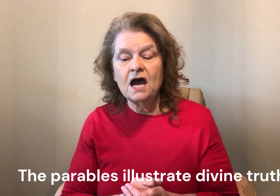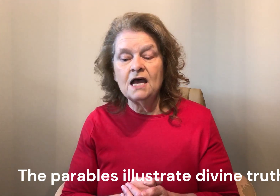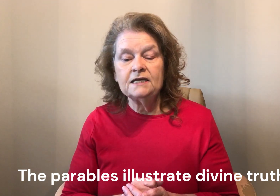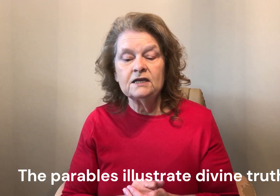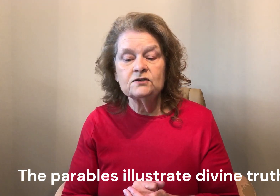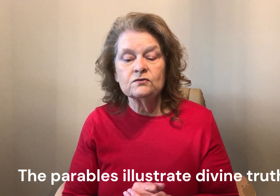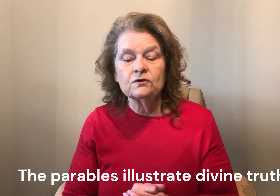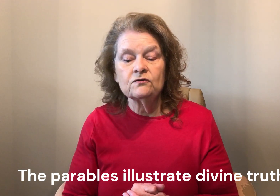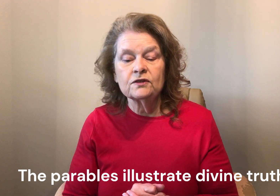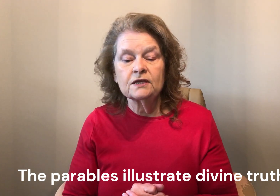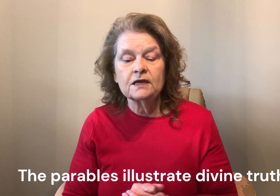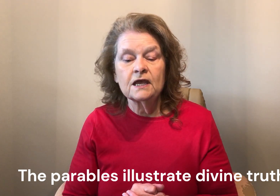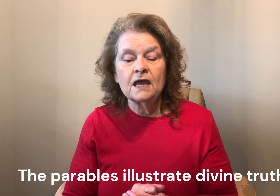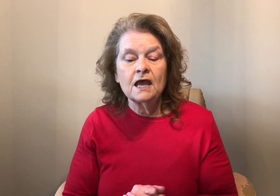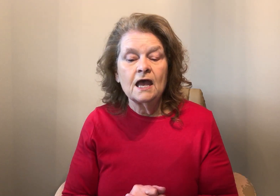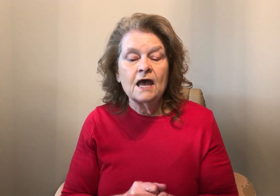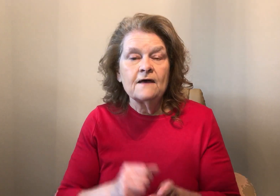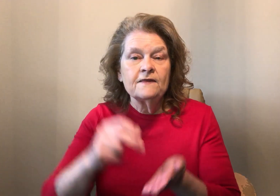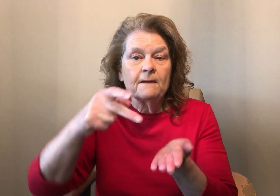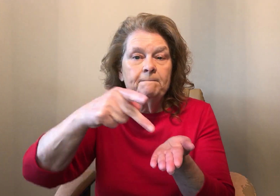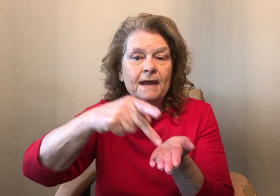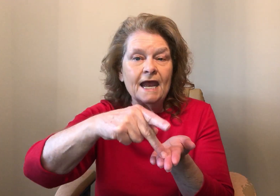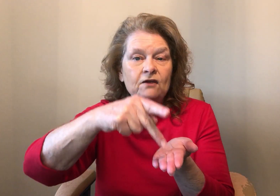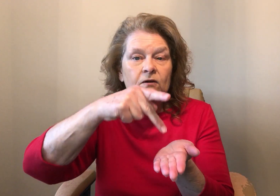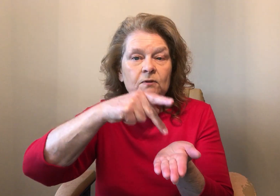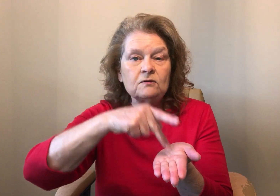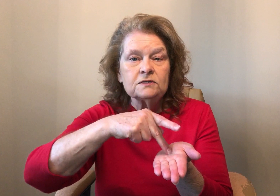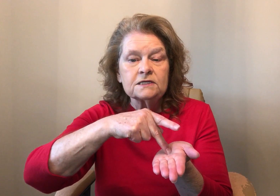divine truth. The parables